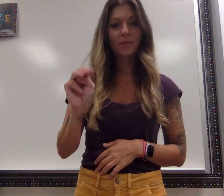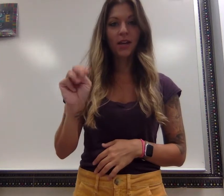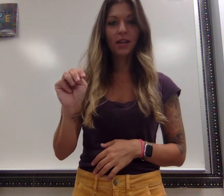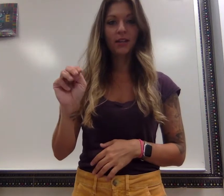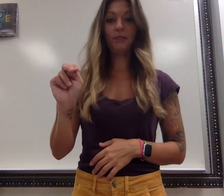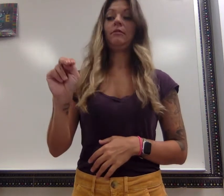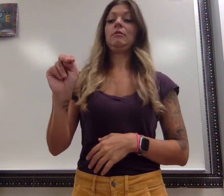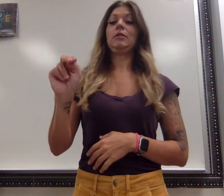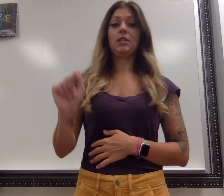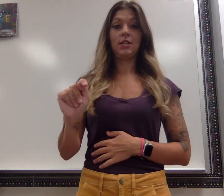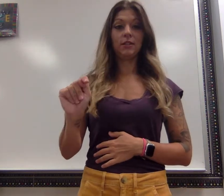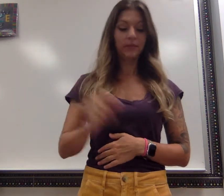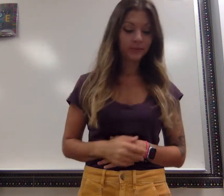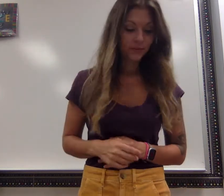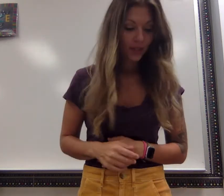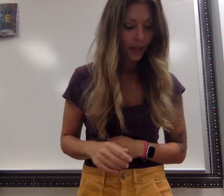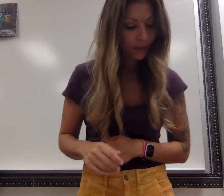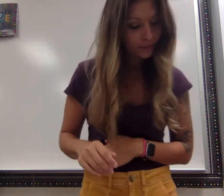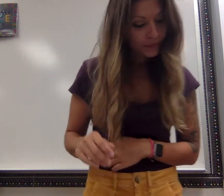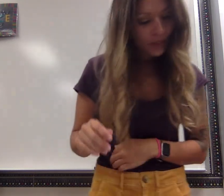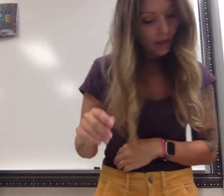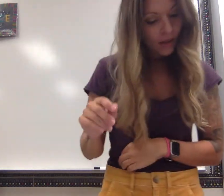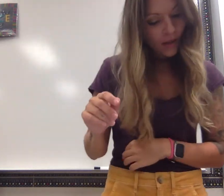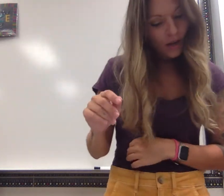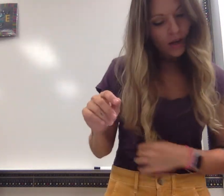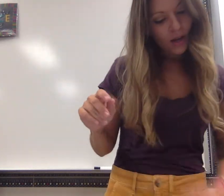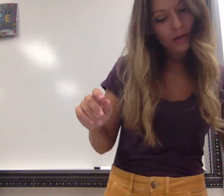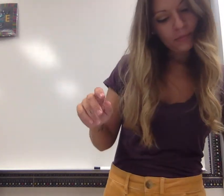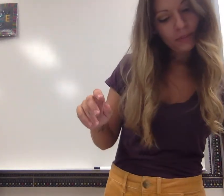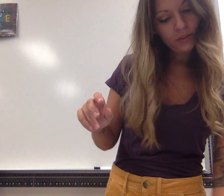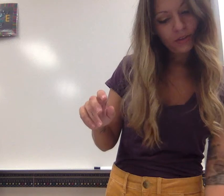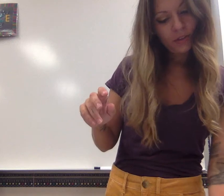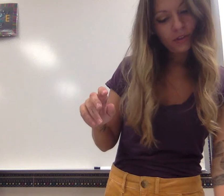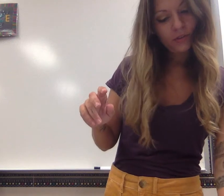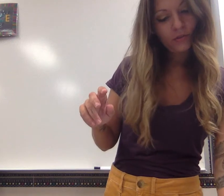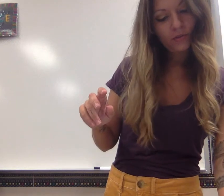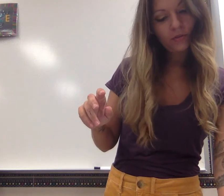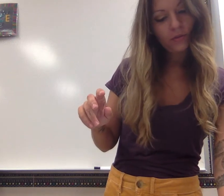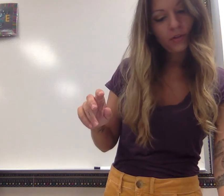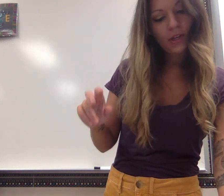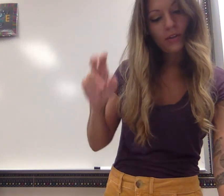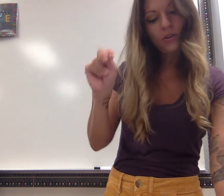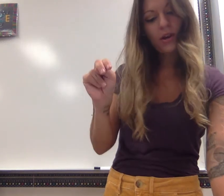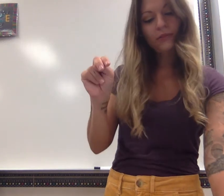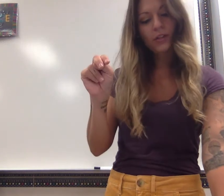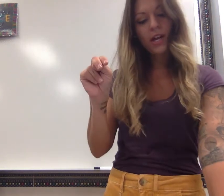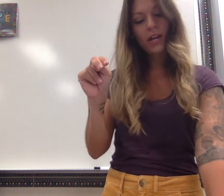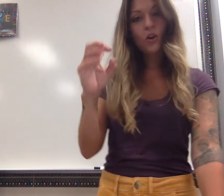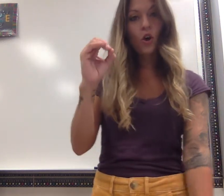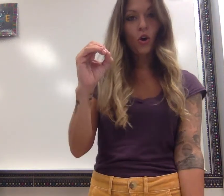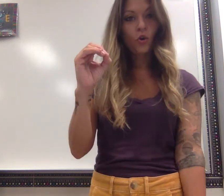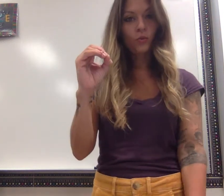N, T, okay? So after N, O,